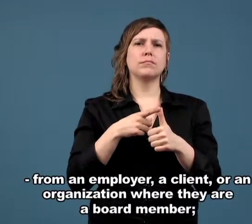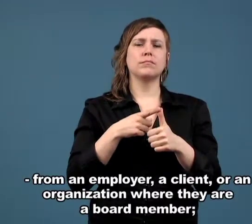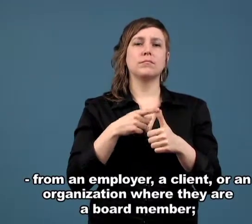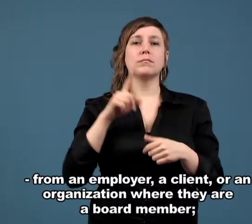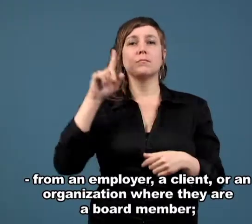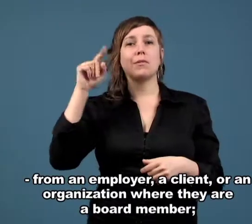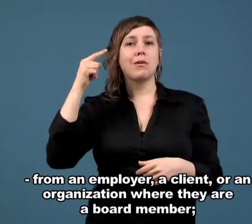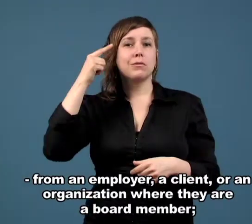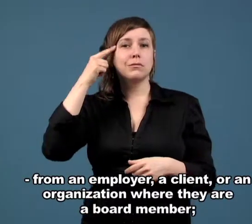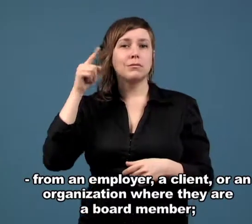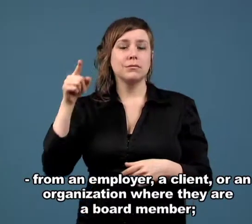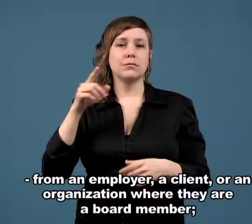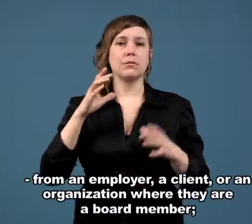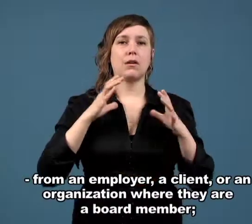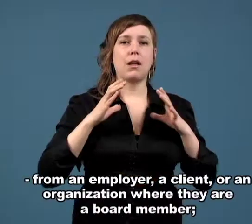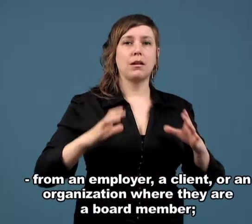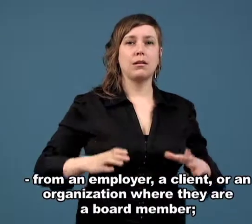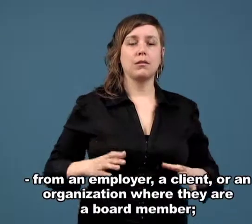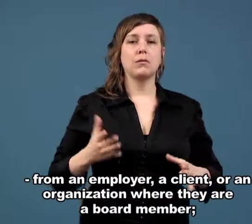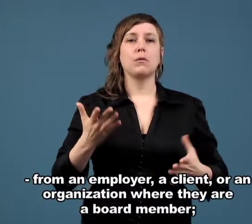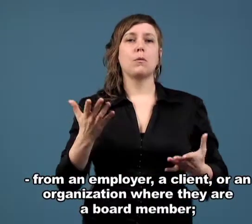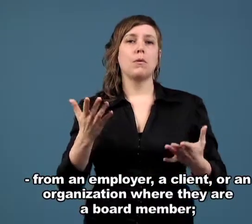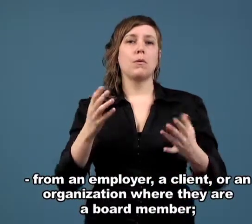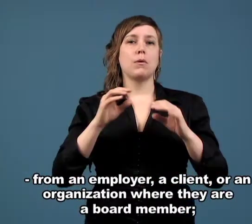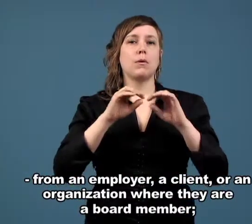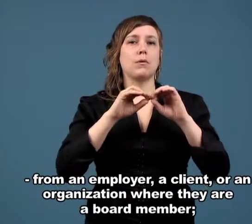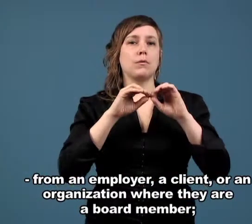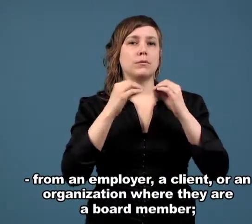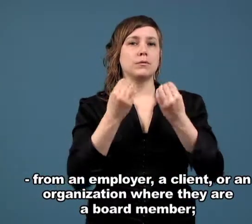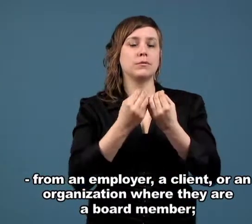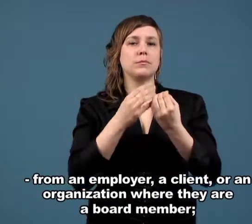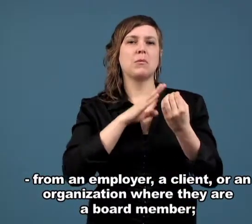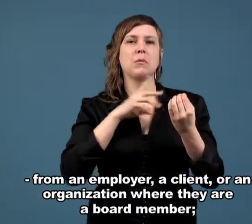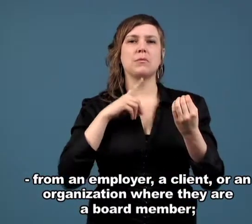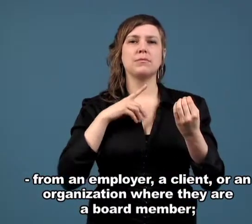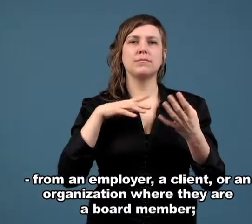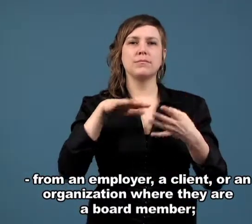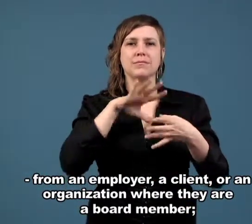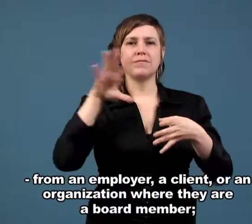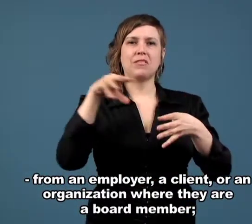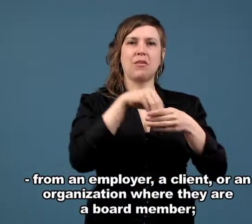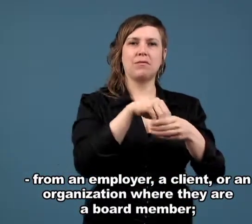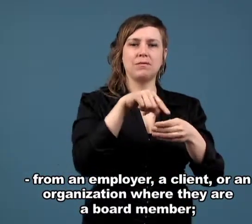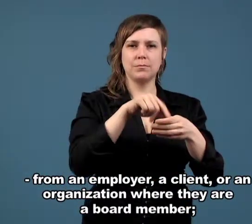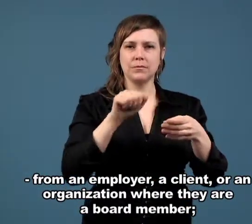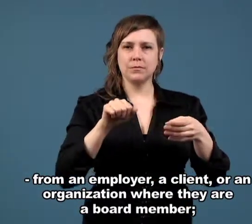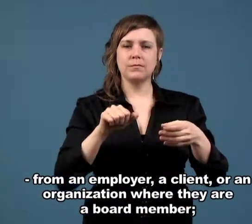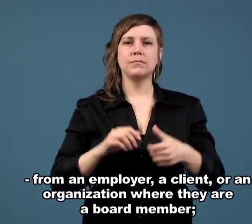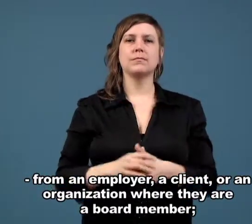from an employer, a client, or an organization where they are a board member,